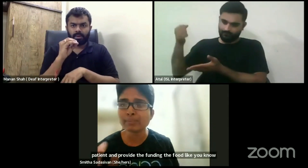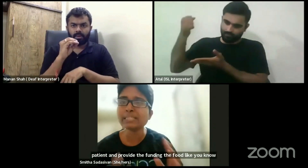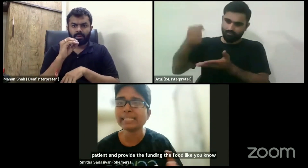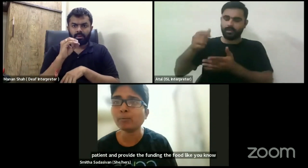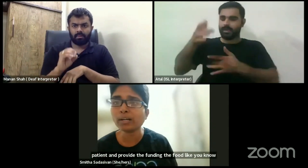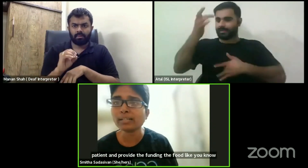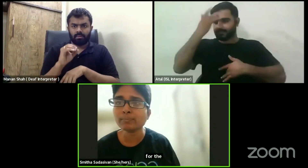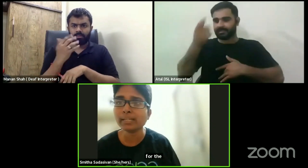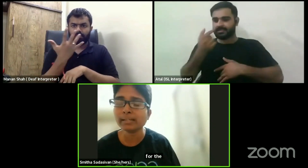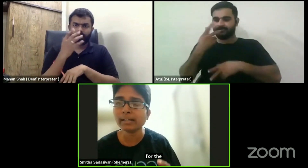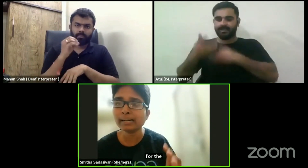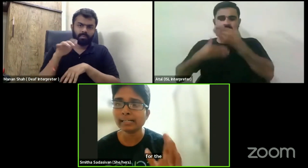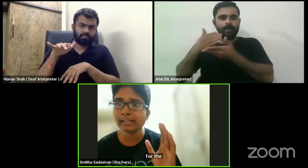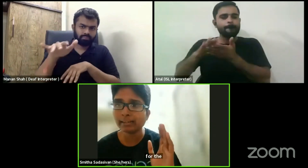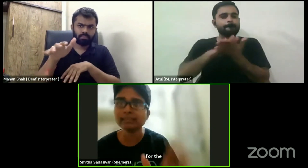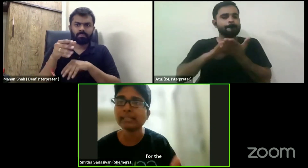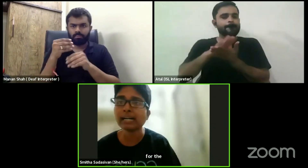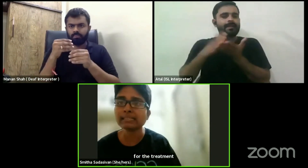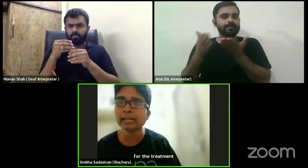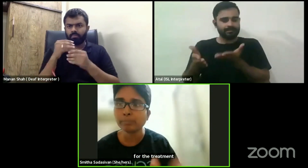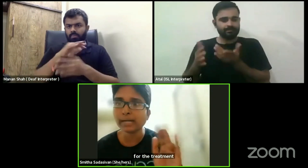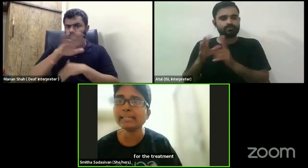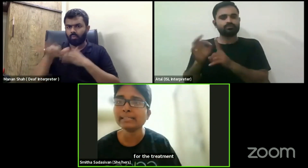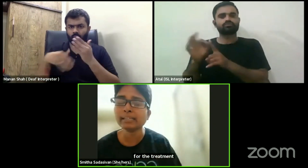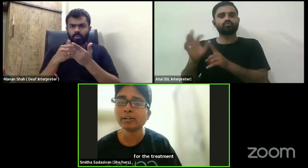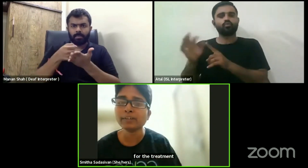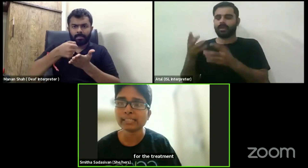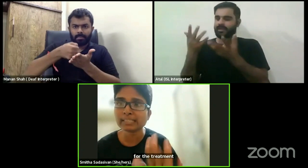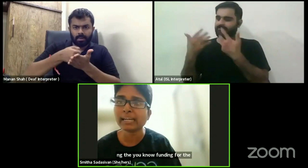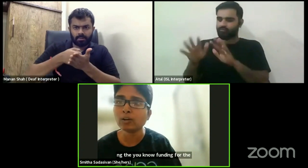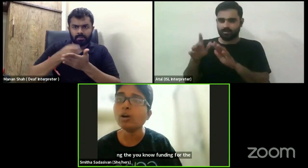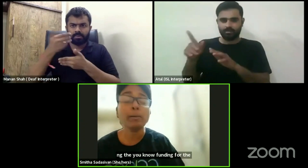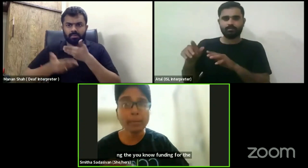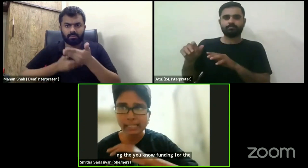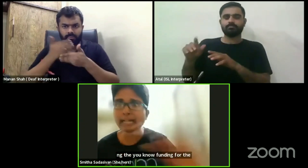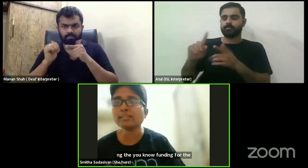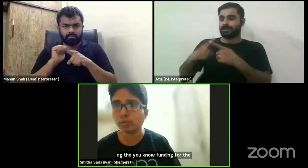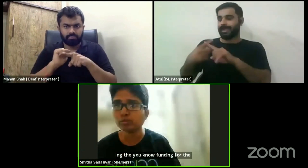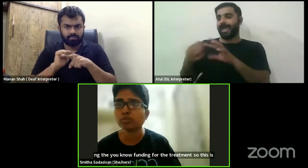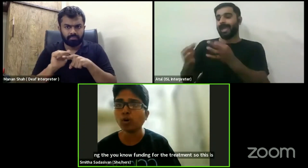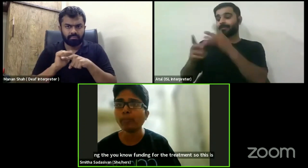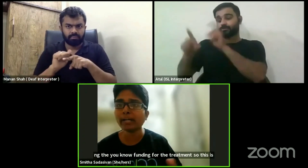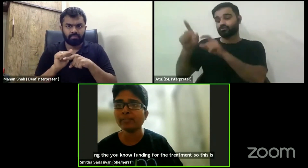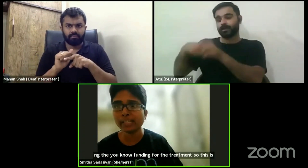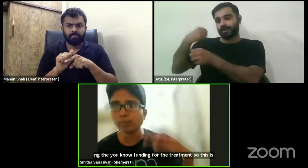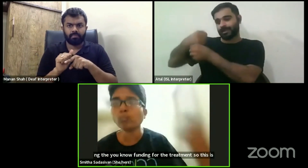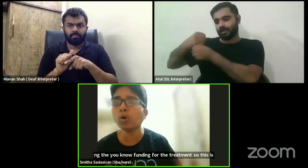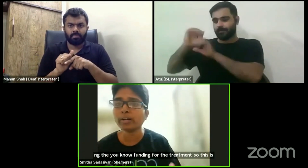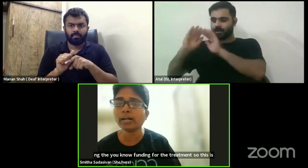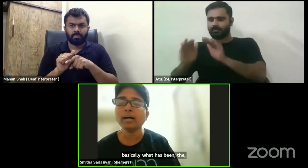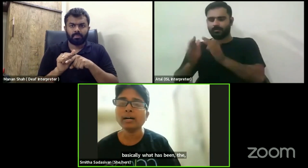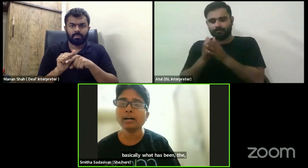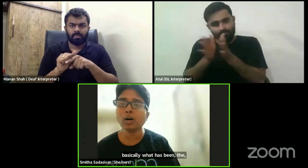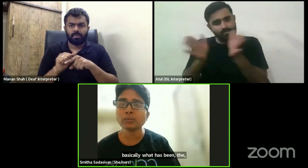this is basically what has been the task done by Center of Excellence right now, but it has huge scope and we need